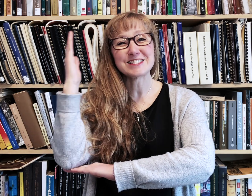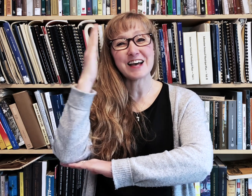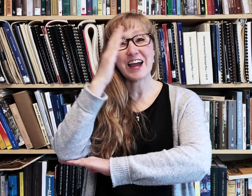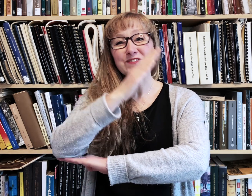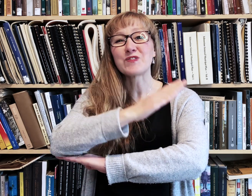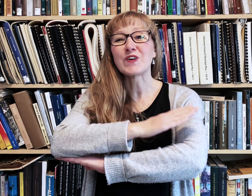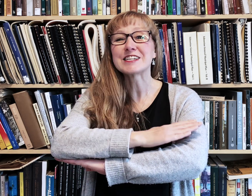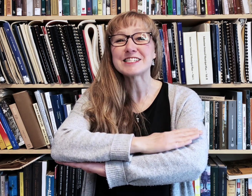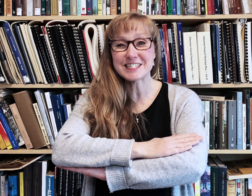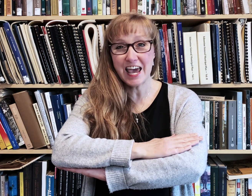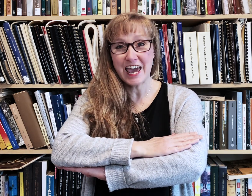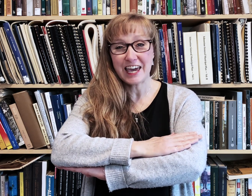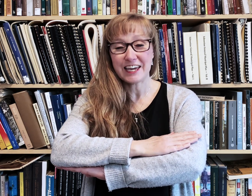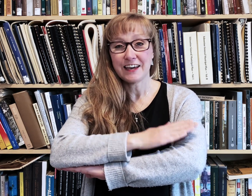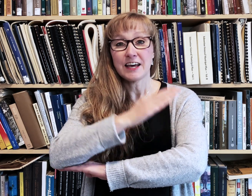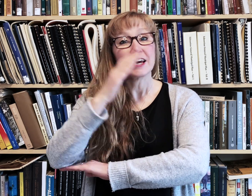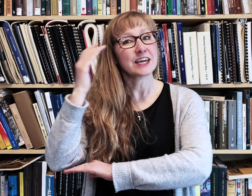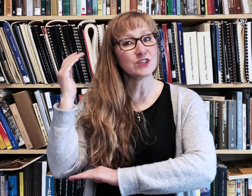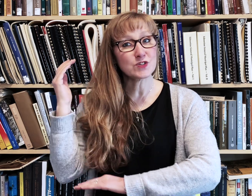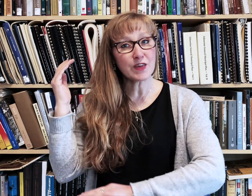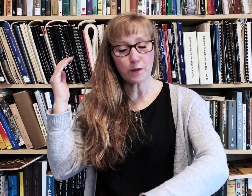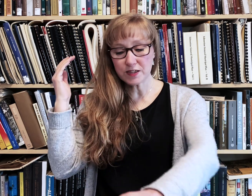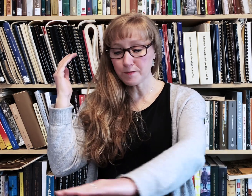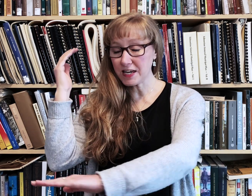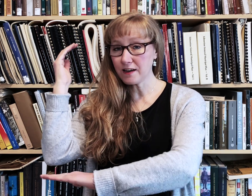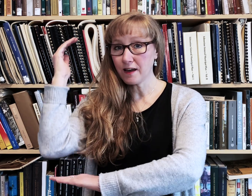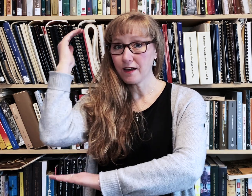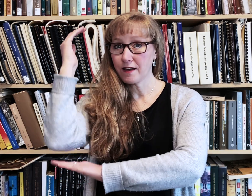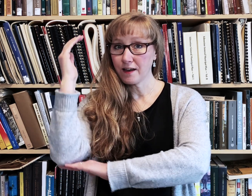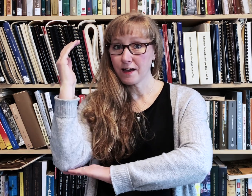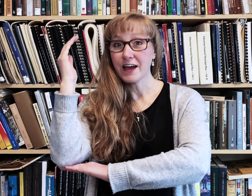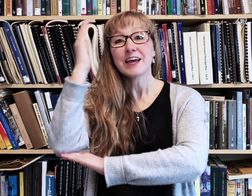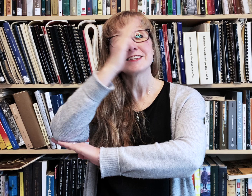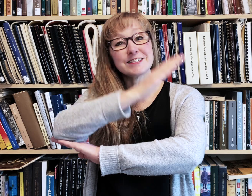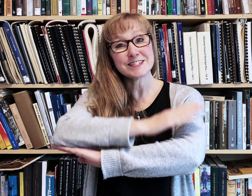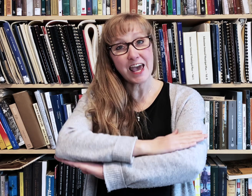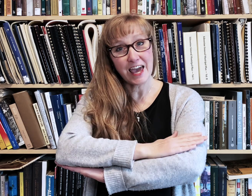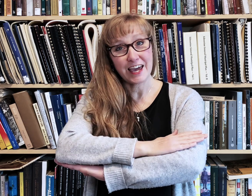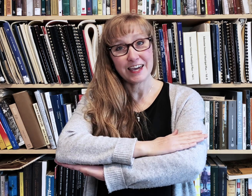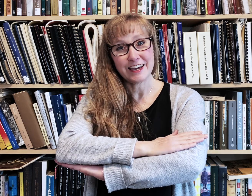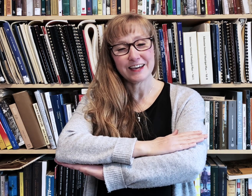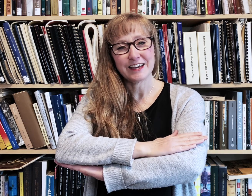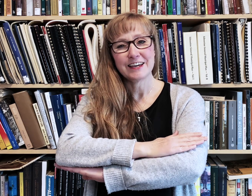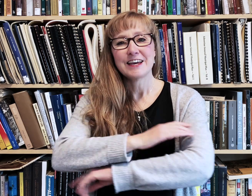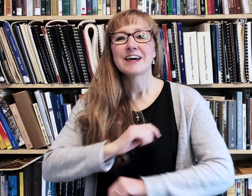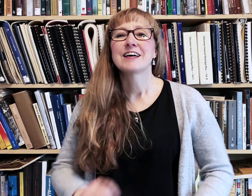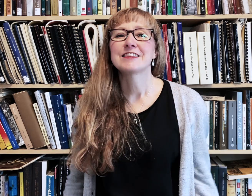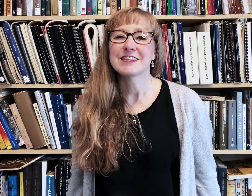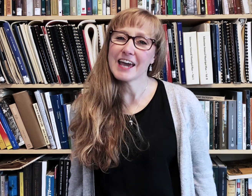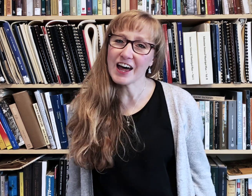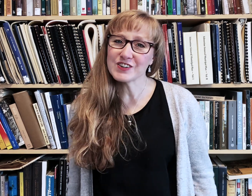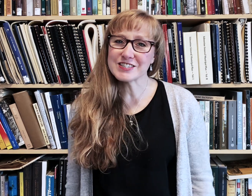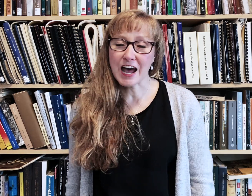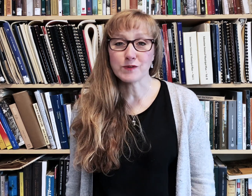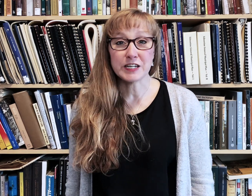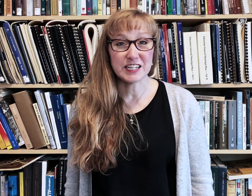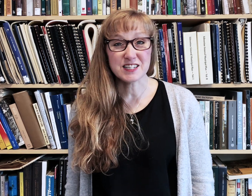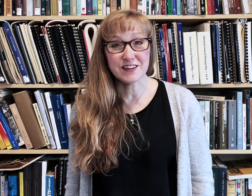sign for day. Can you do that with me? Day. The other sign we need to know for